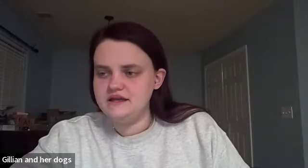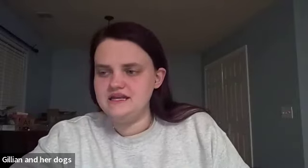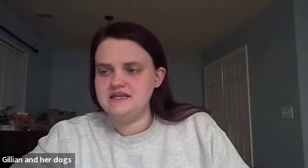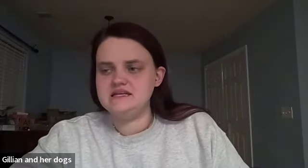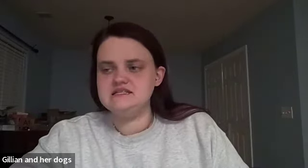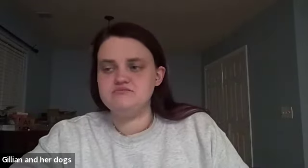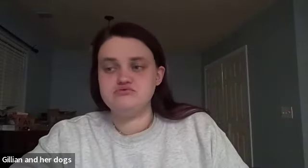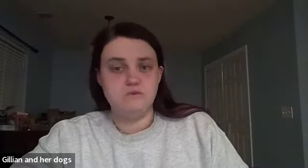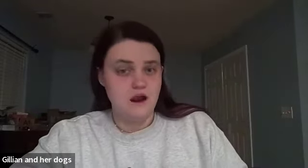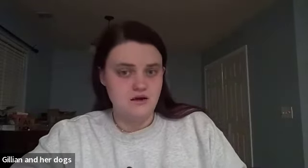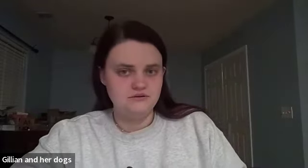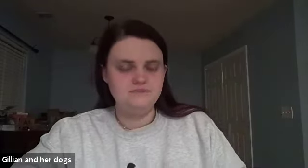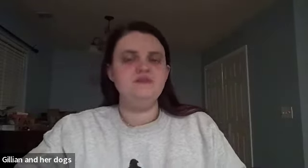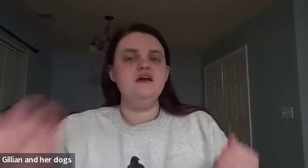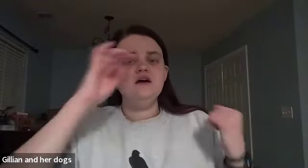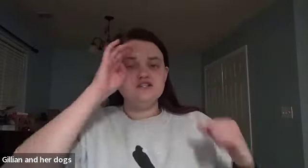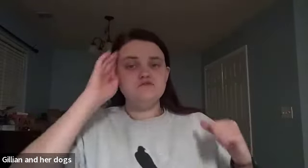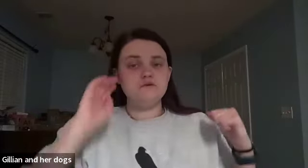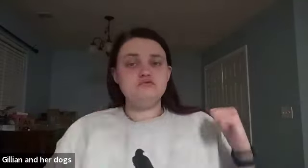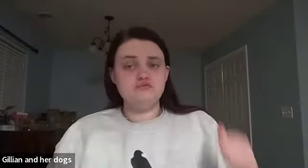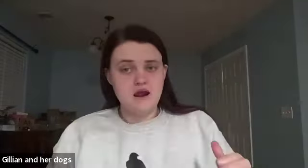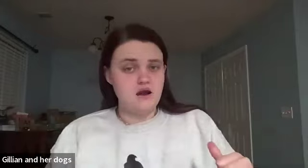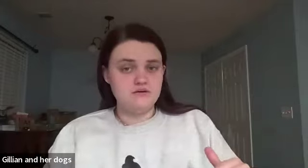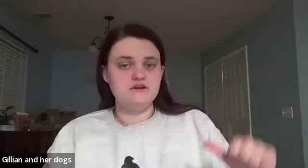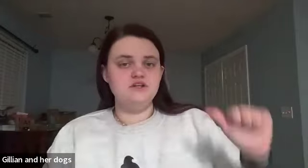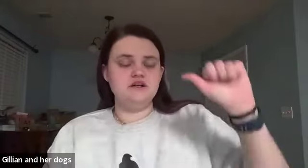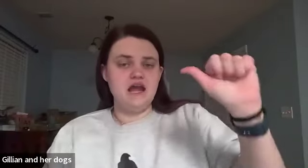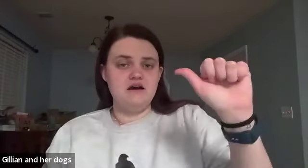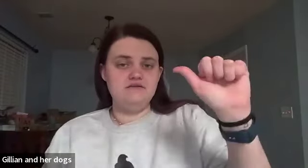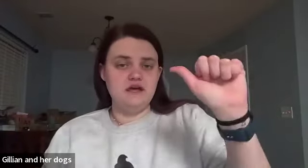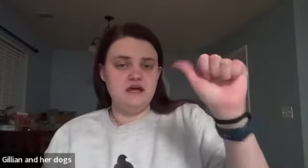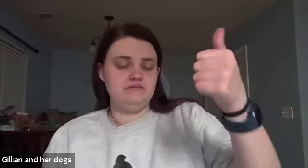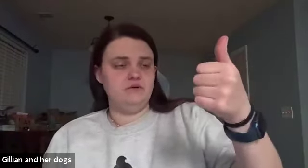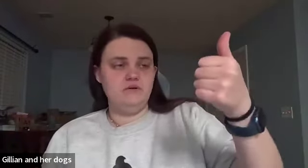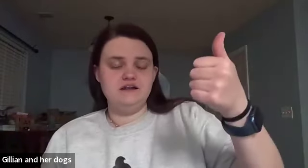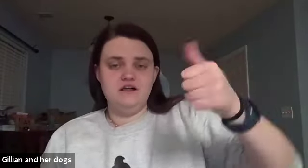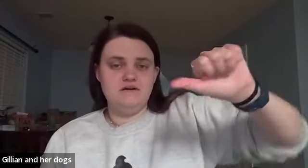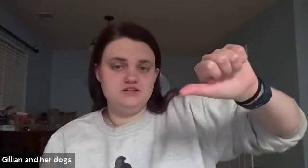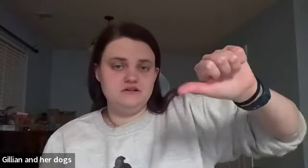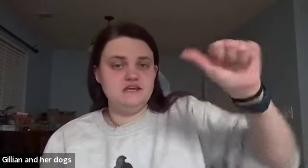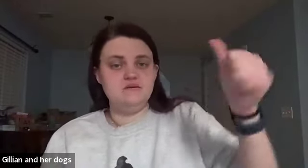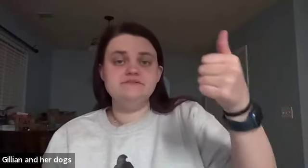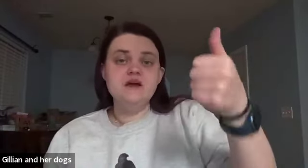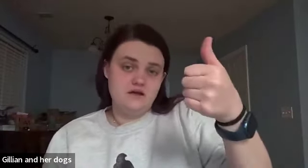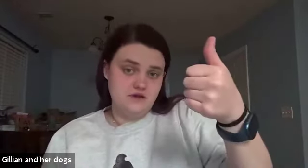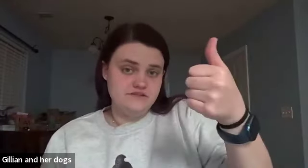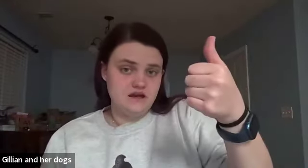one is proud. So for proud, you're gonna have I love how I turned it sideways, a thumbs